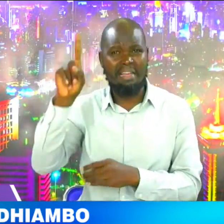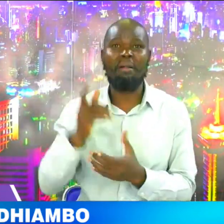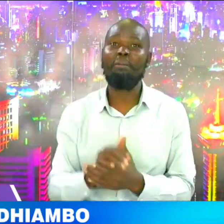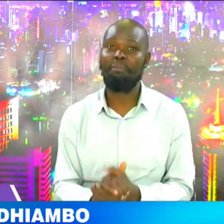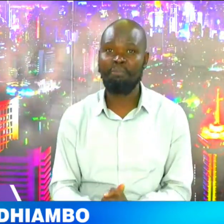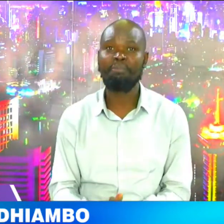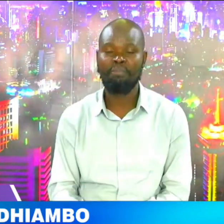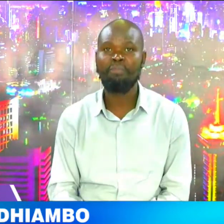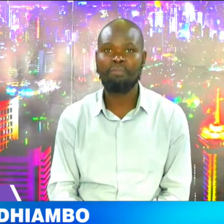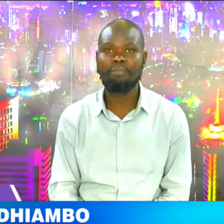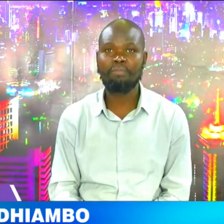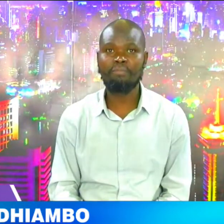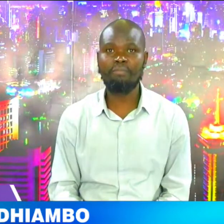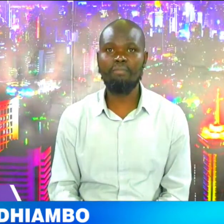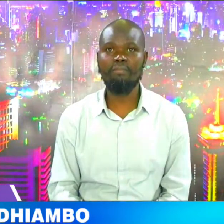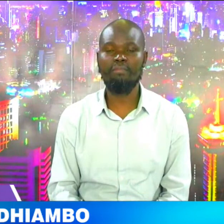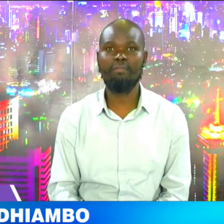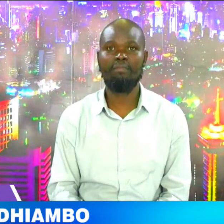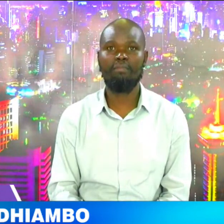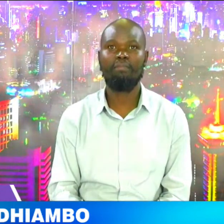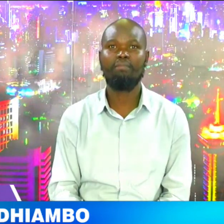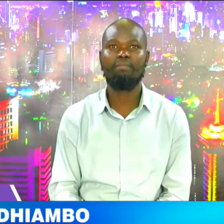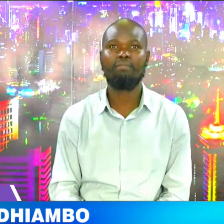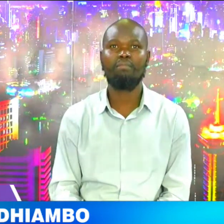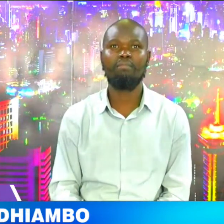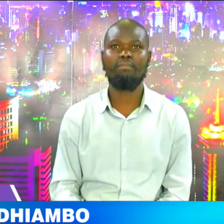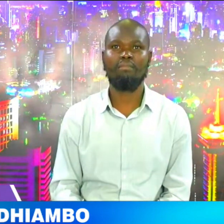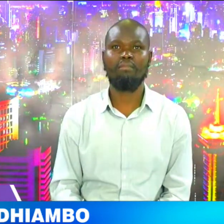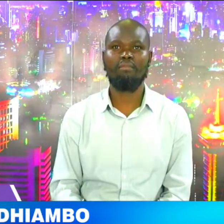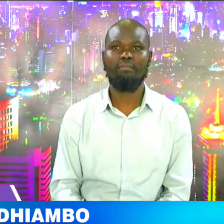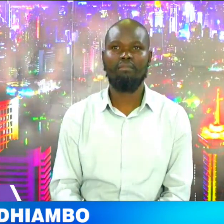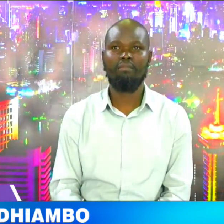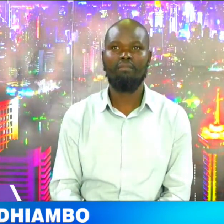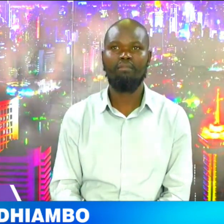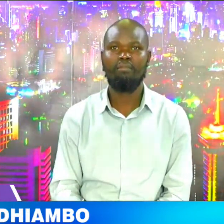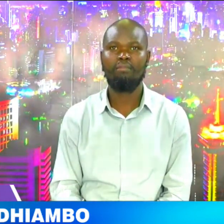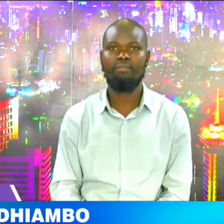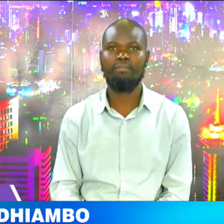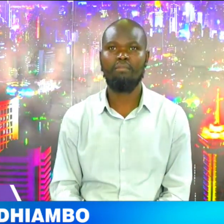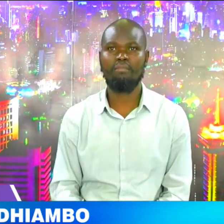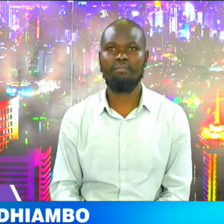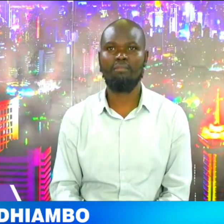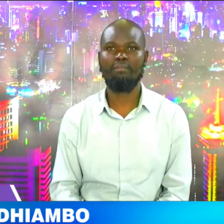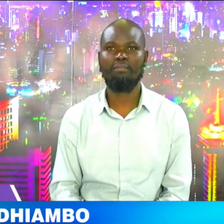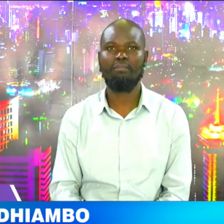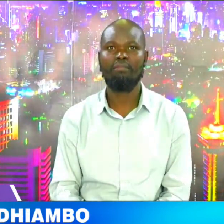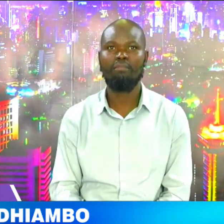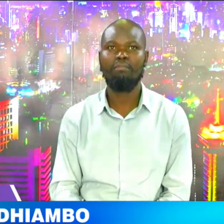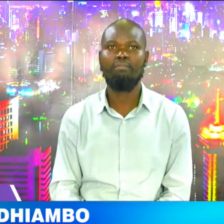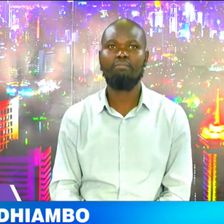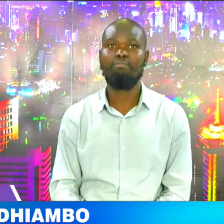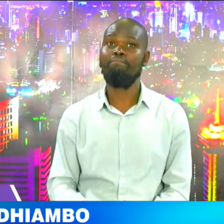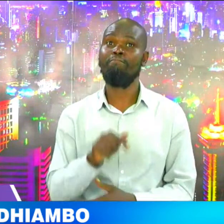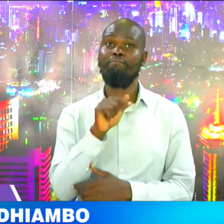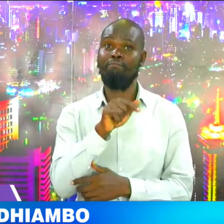level, saying that oxygen is a critical element that will enable doctors to deal with diseases such as pneumonia, malaria,